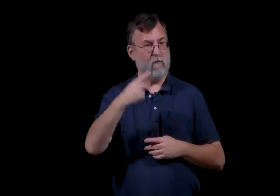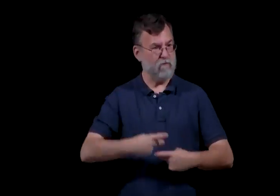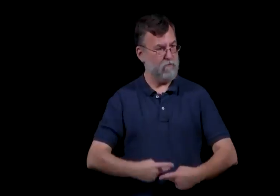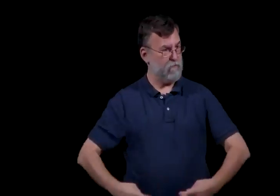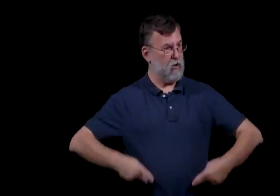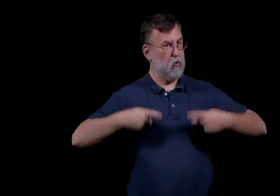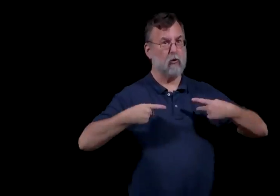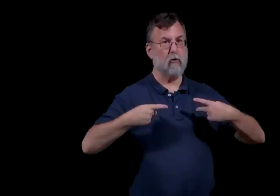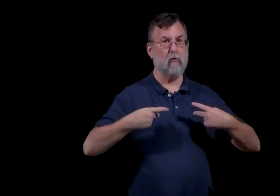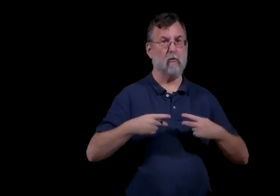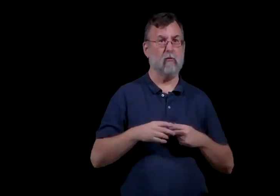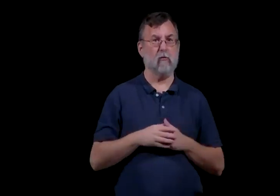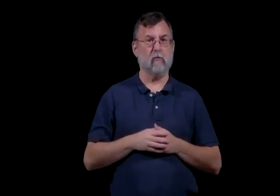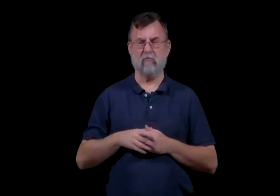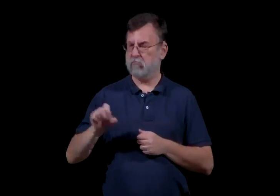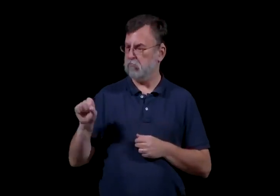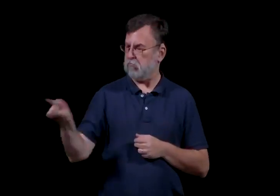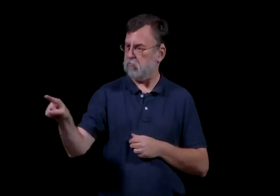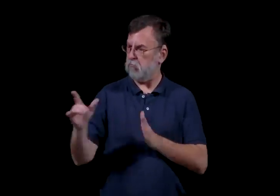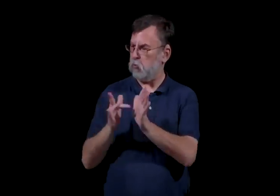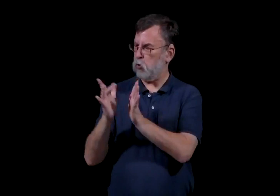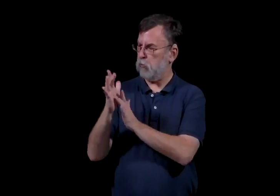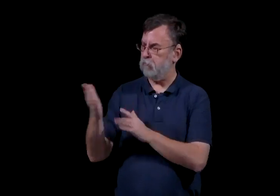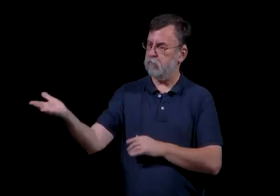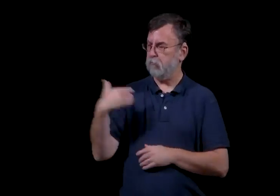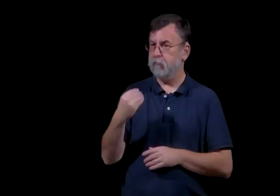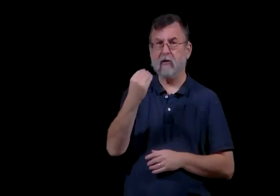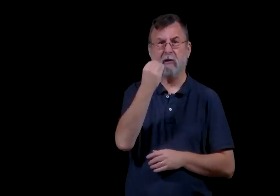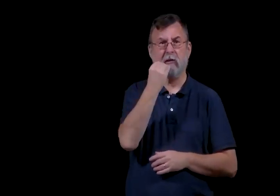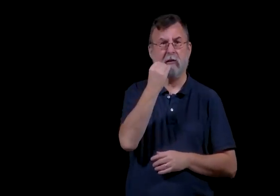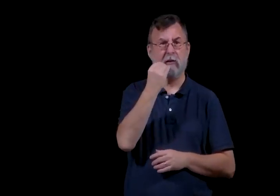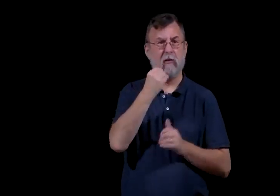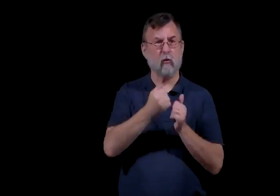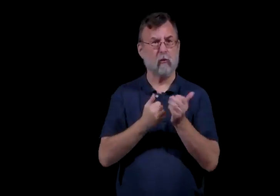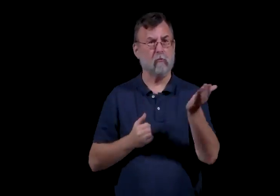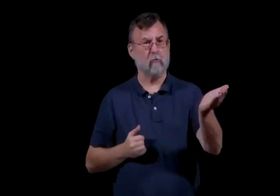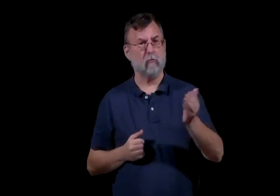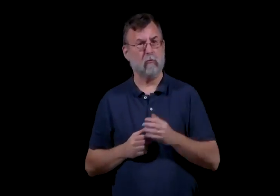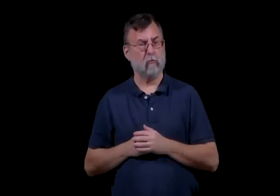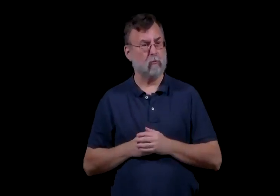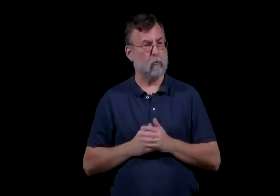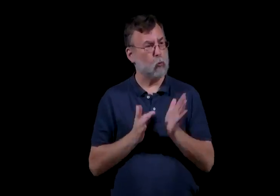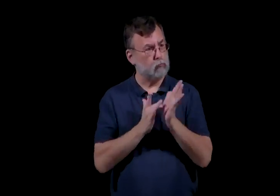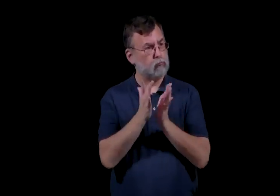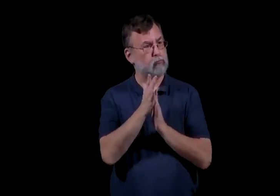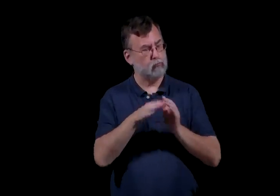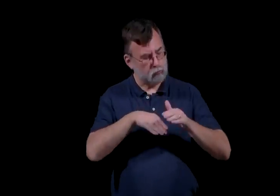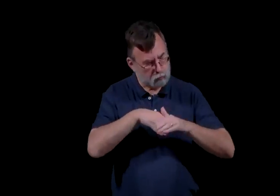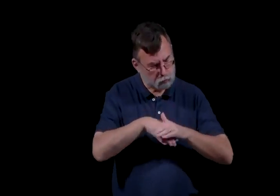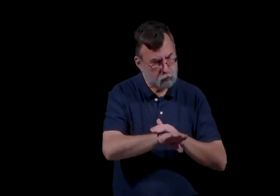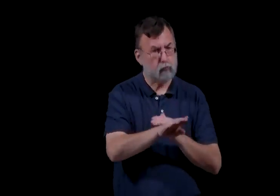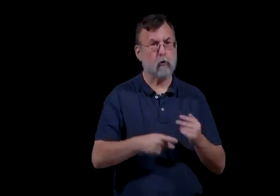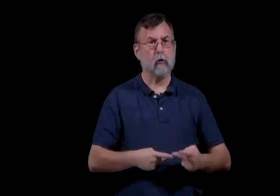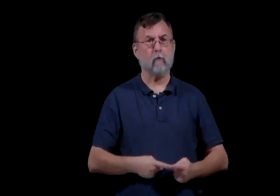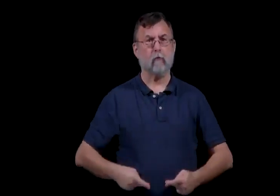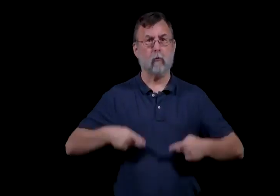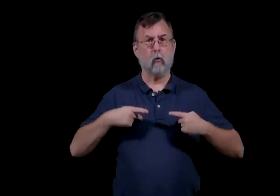36-38. It says, one of the Pharisees asked Jesus to eat with him. Jesus went into